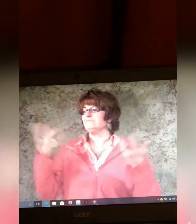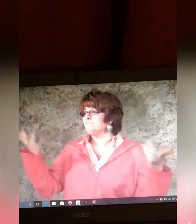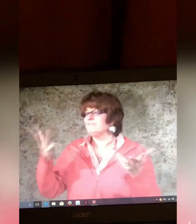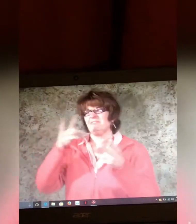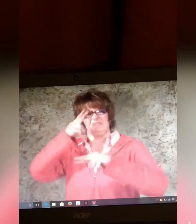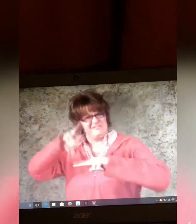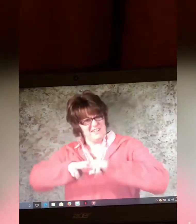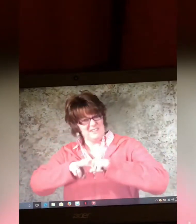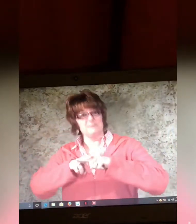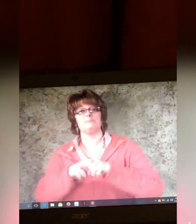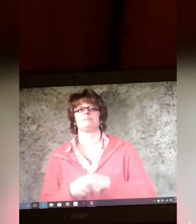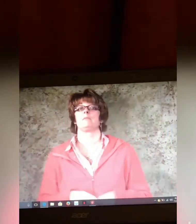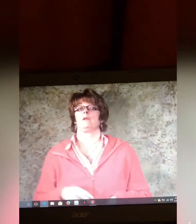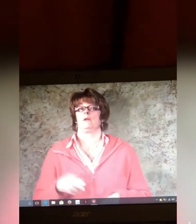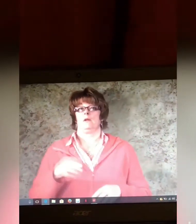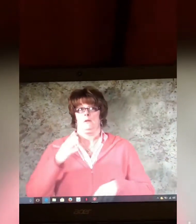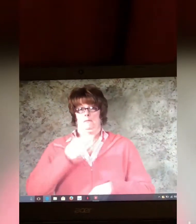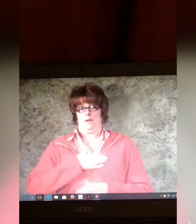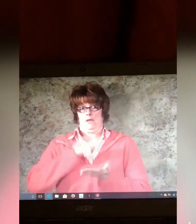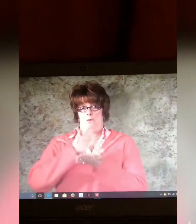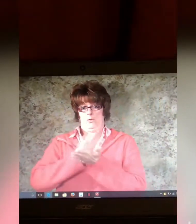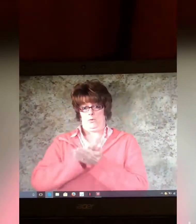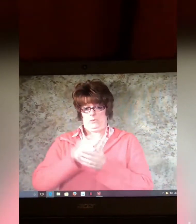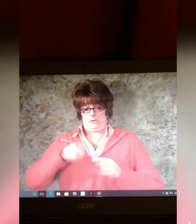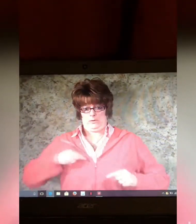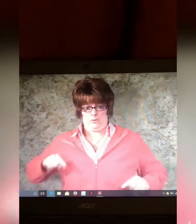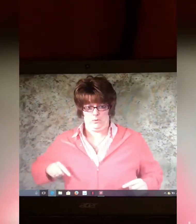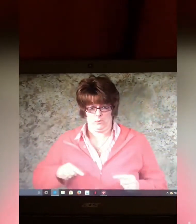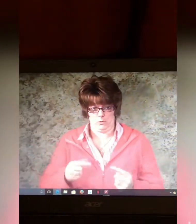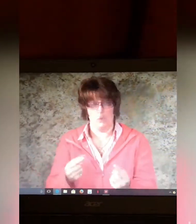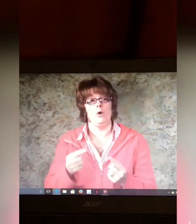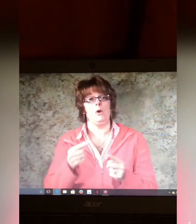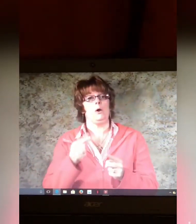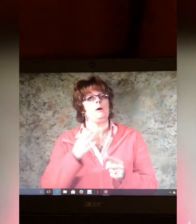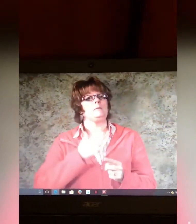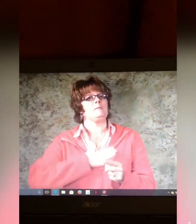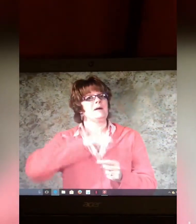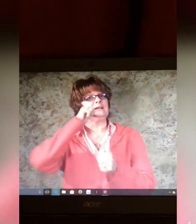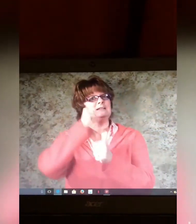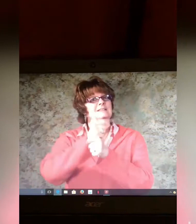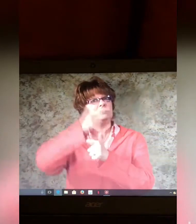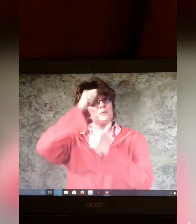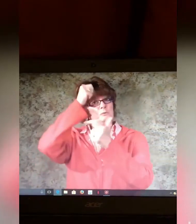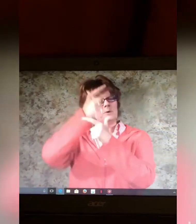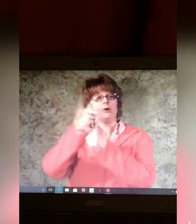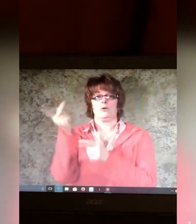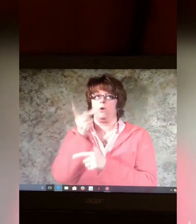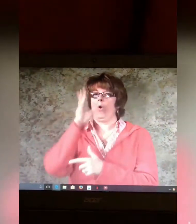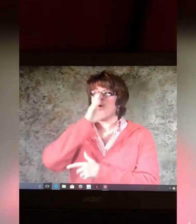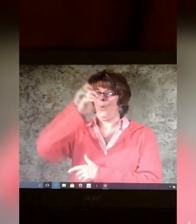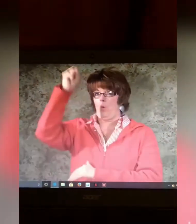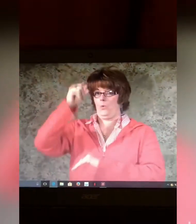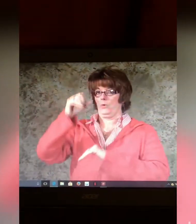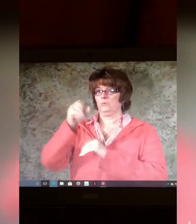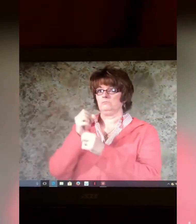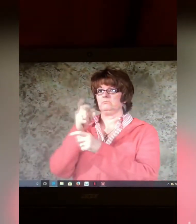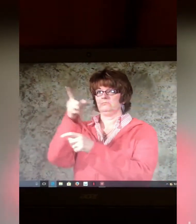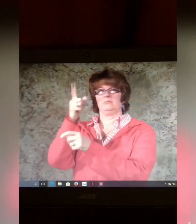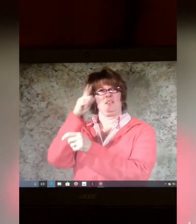of a walk. It was fun. My school, when I went to school, my brother and sister, they were older